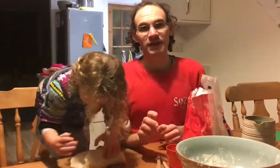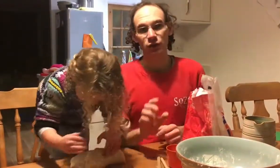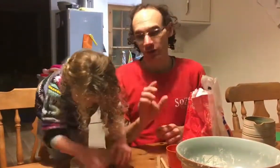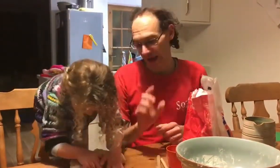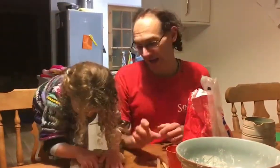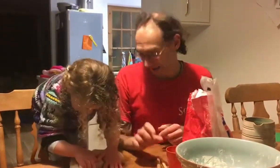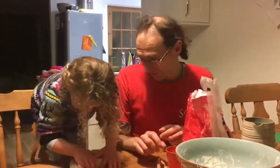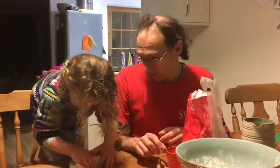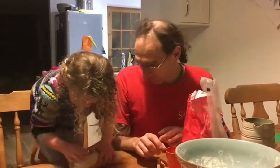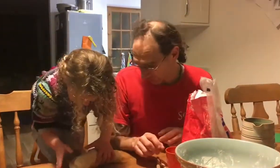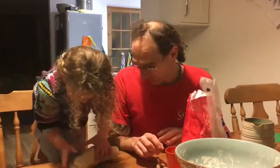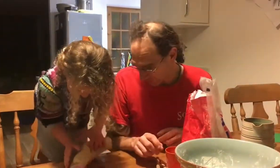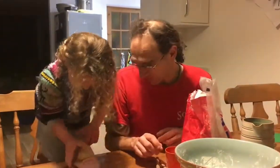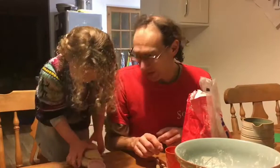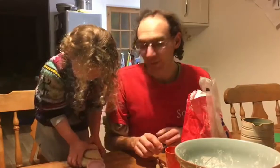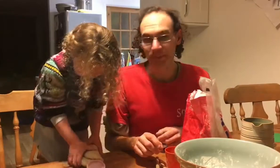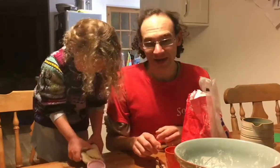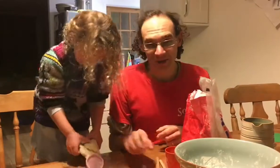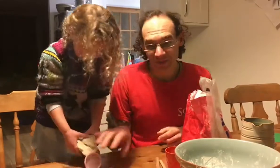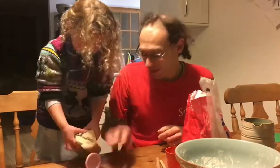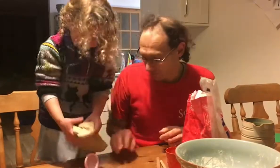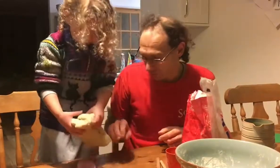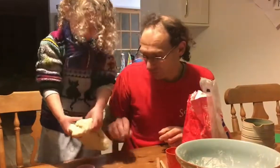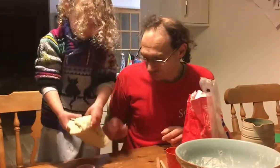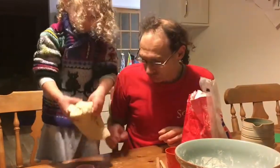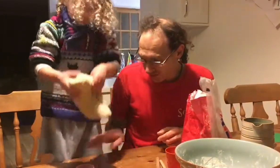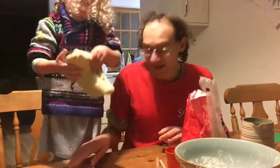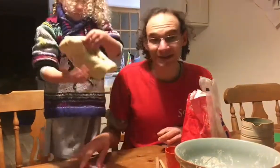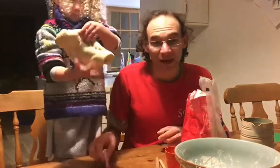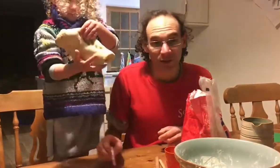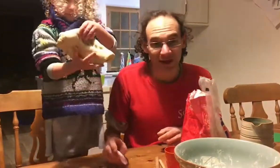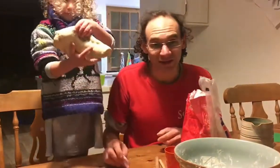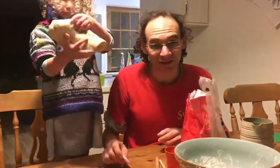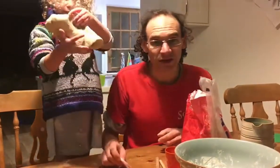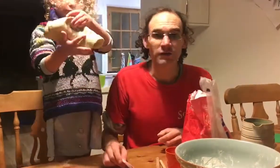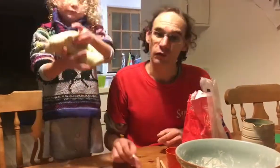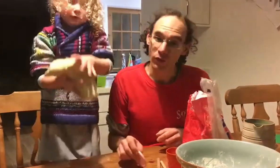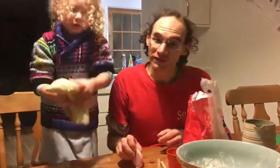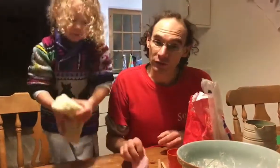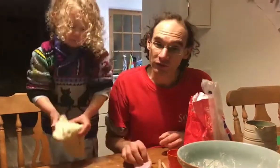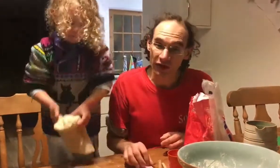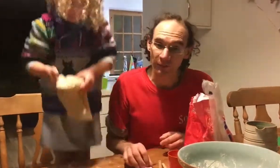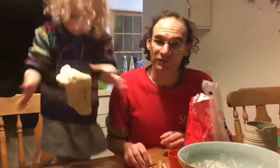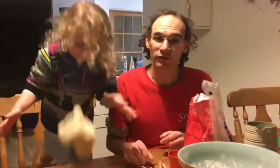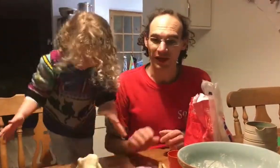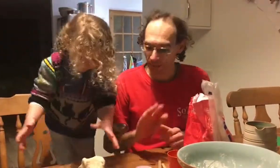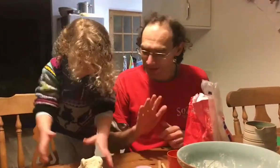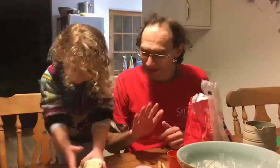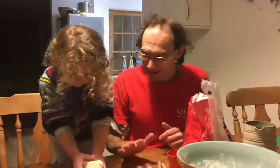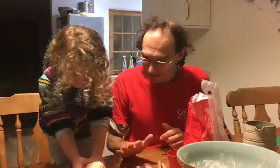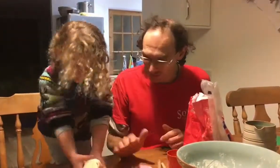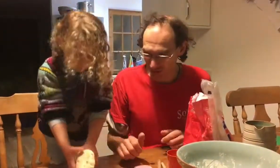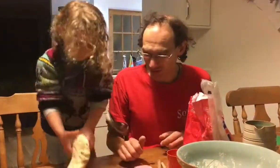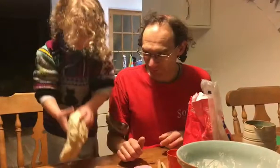you can, if you want to, bake them in the oven on a really low heat for quite a long time until they're completely dry.